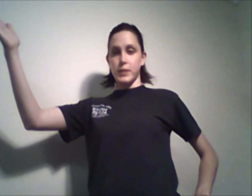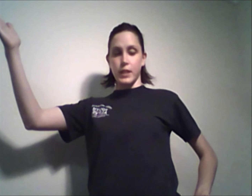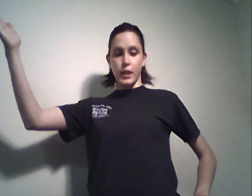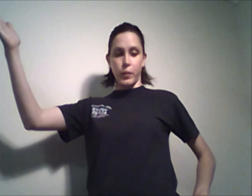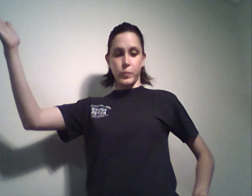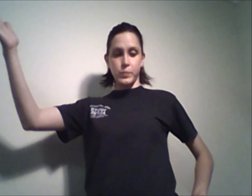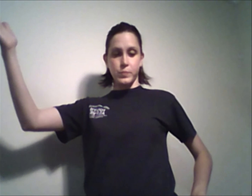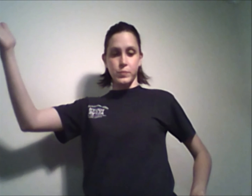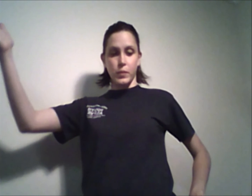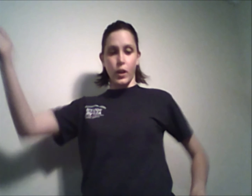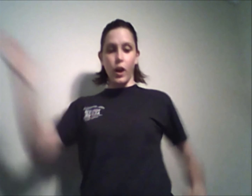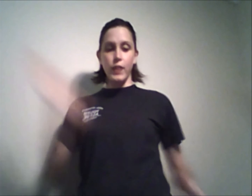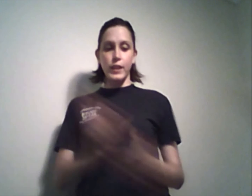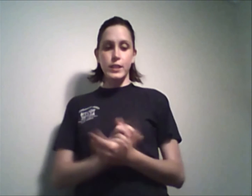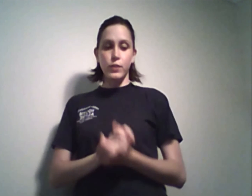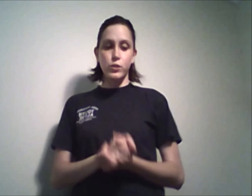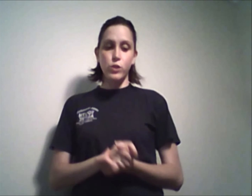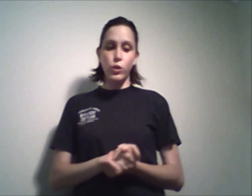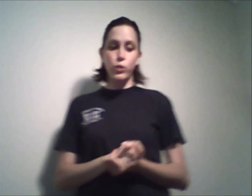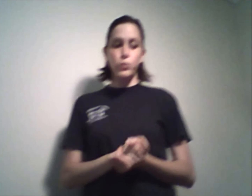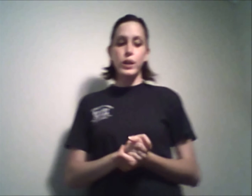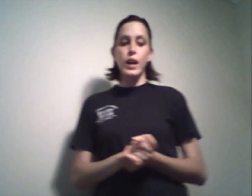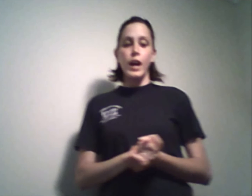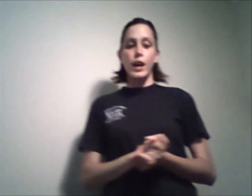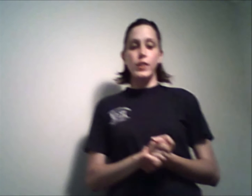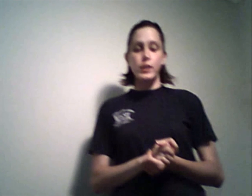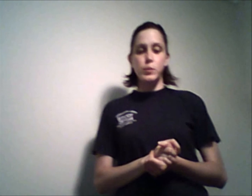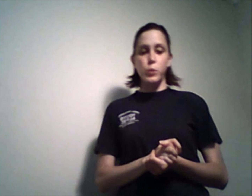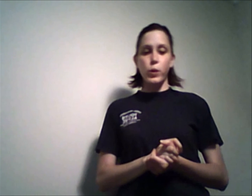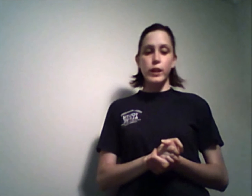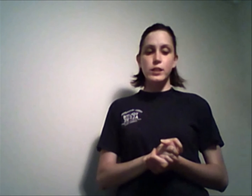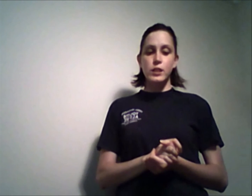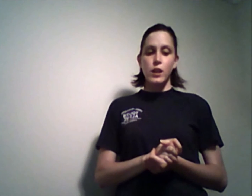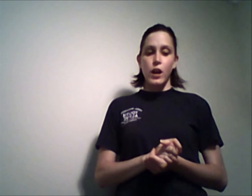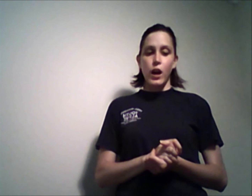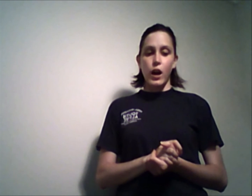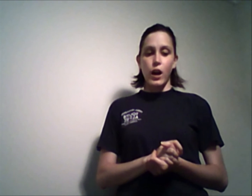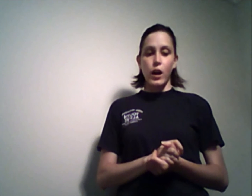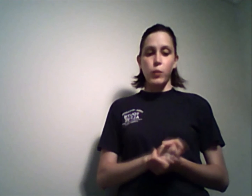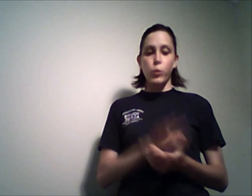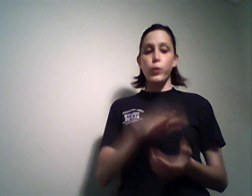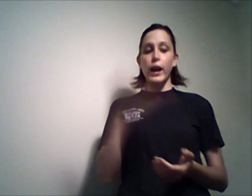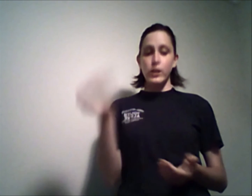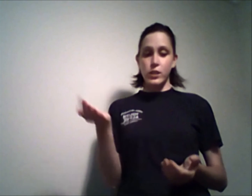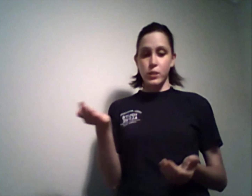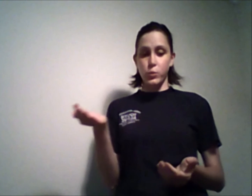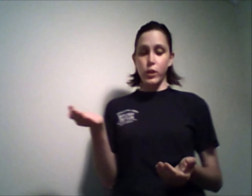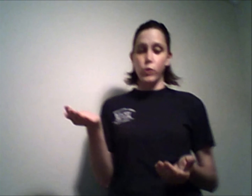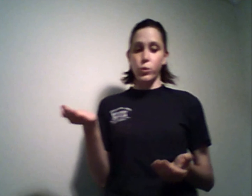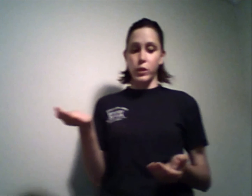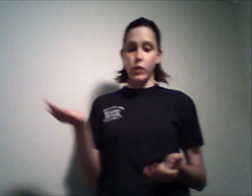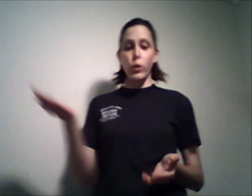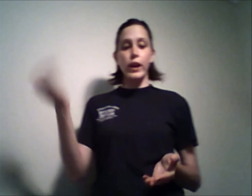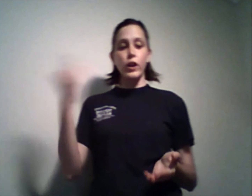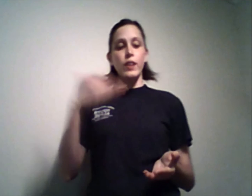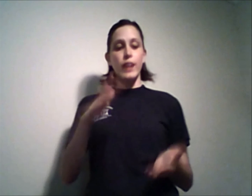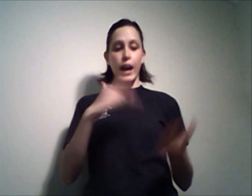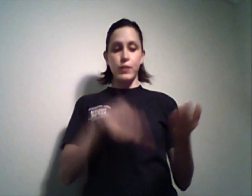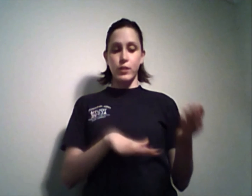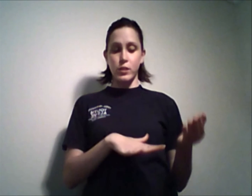hip. All right, that's it for solo 3. At this point, well, prior to this point, you were with the choir, and then after this point,